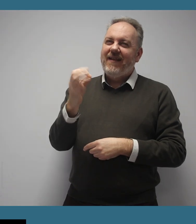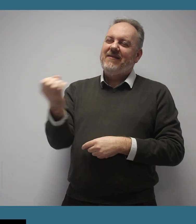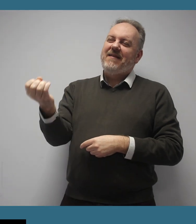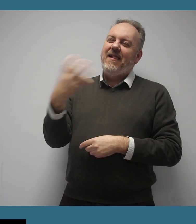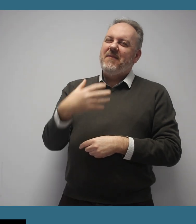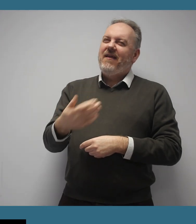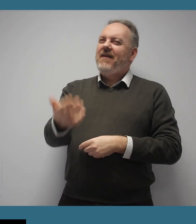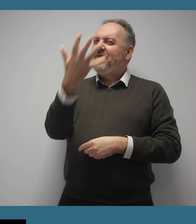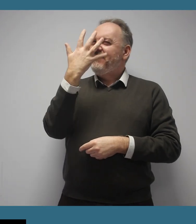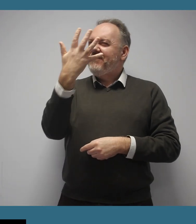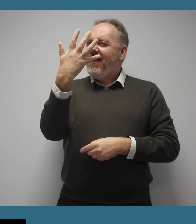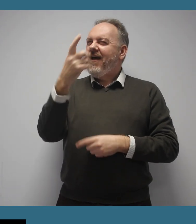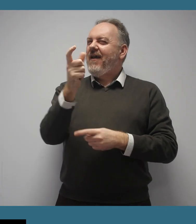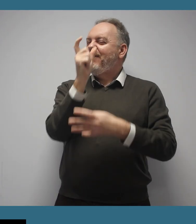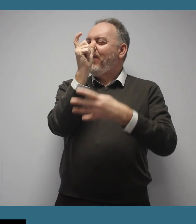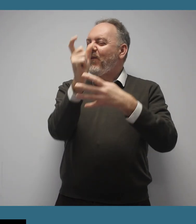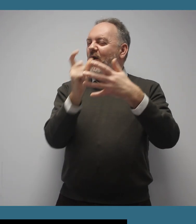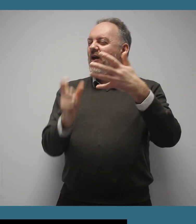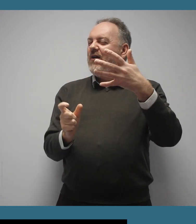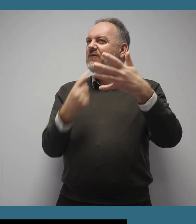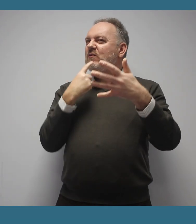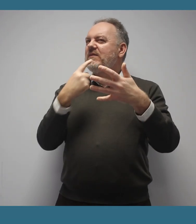to describe the Rose Garden, what would they be?